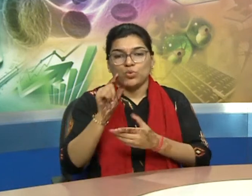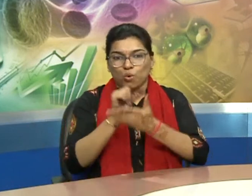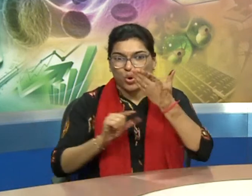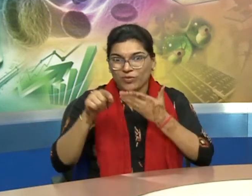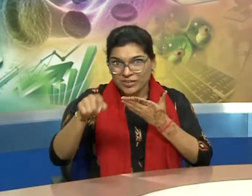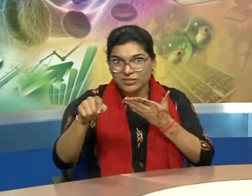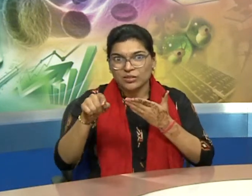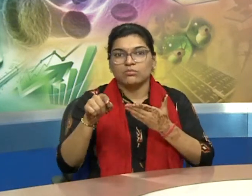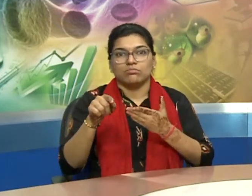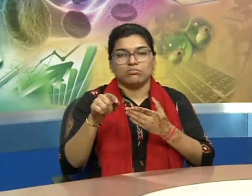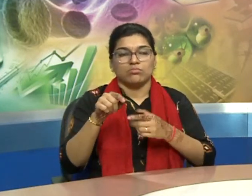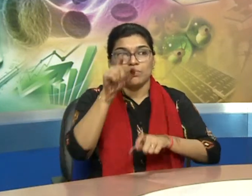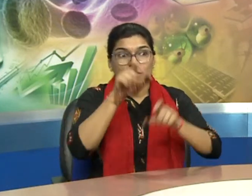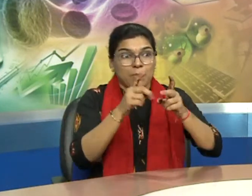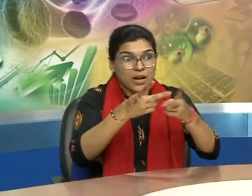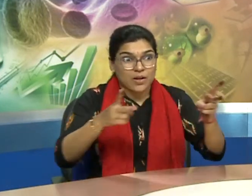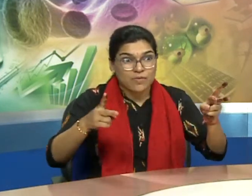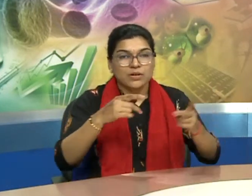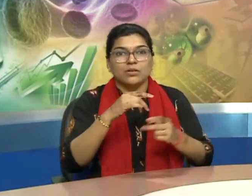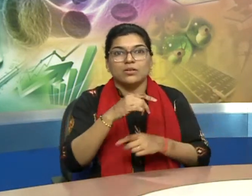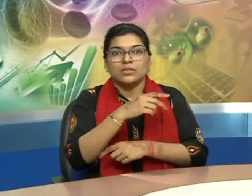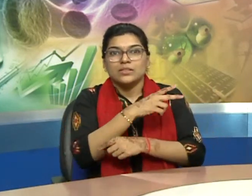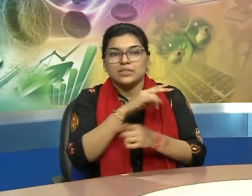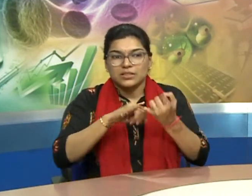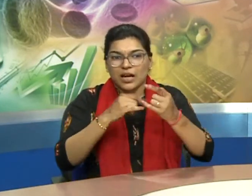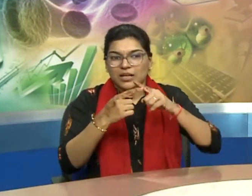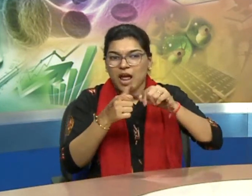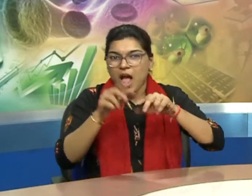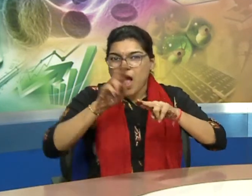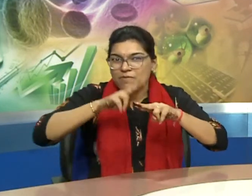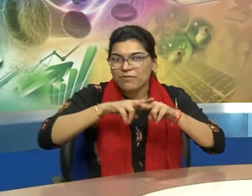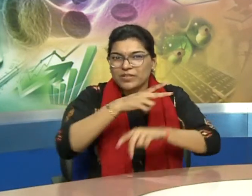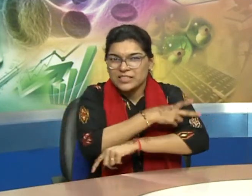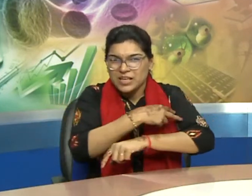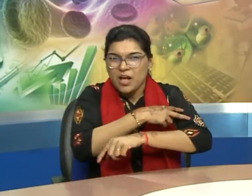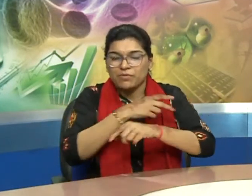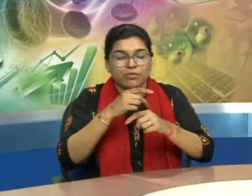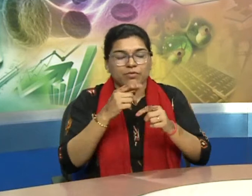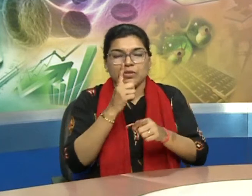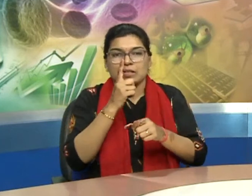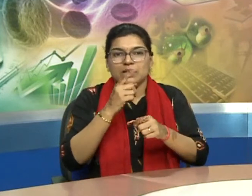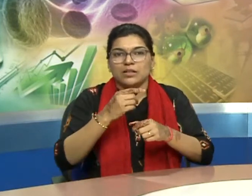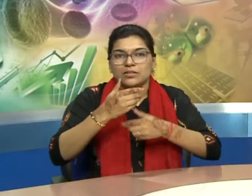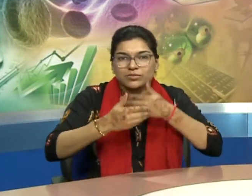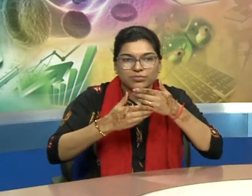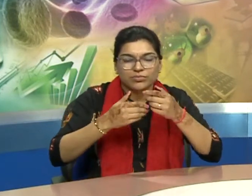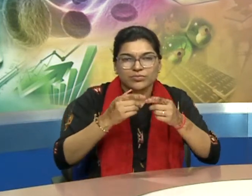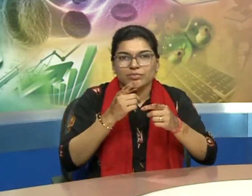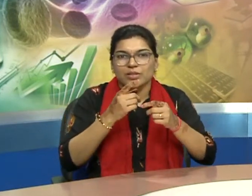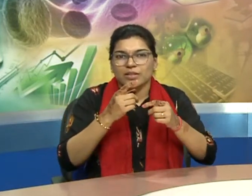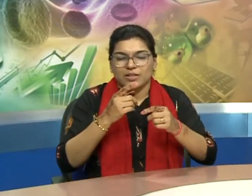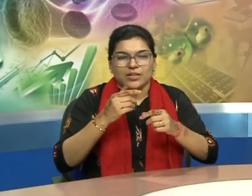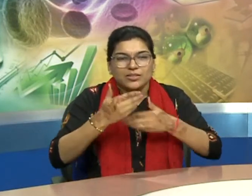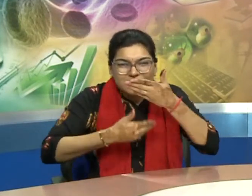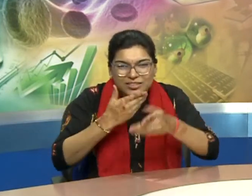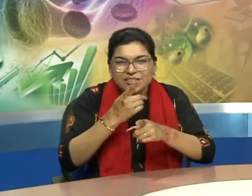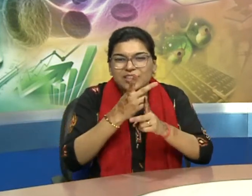are professional staffs of the university who approach the university